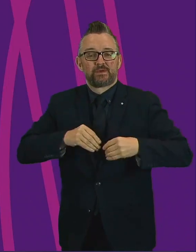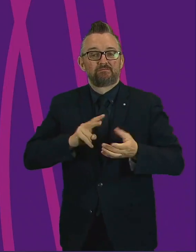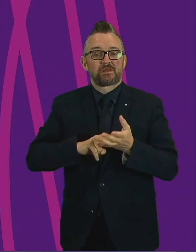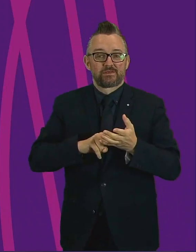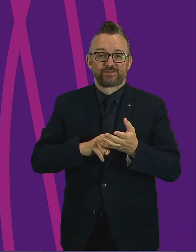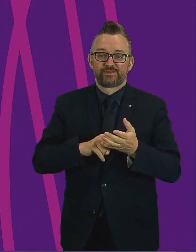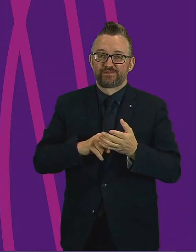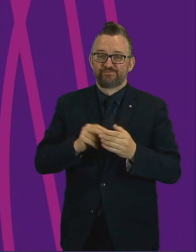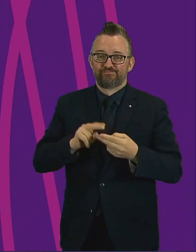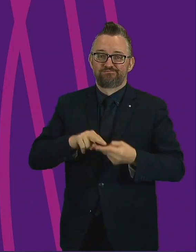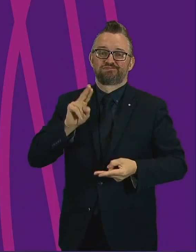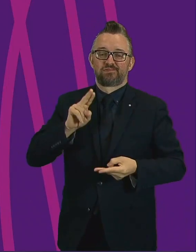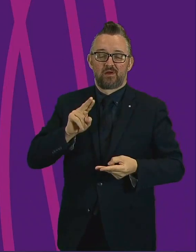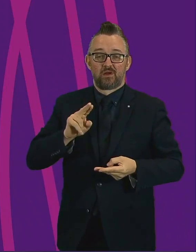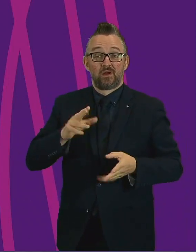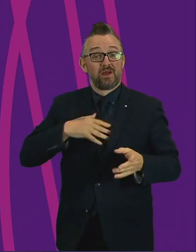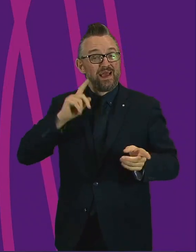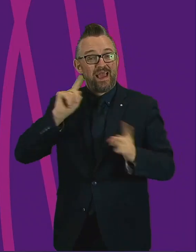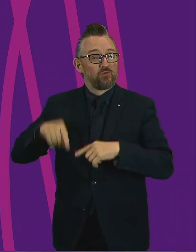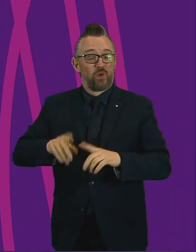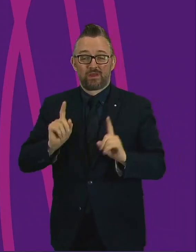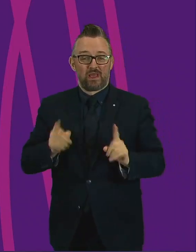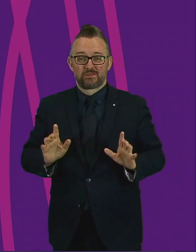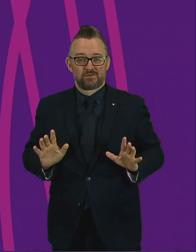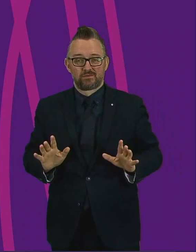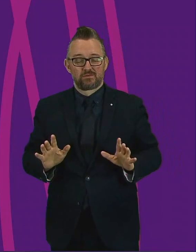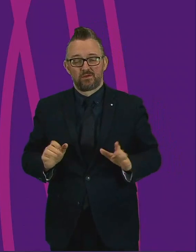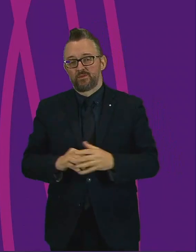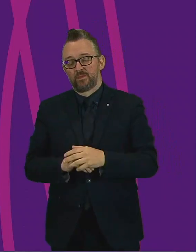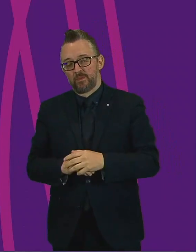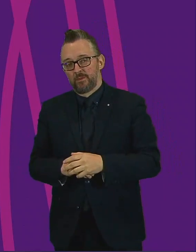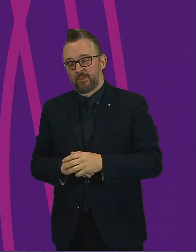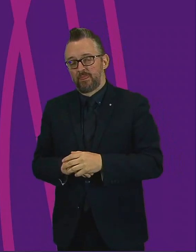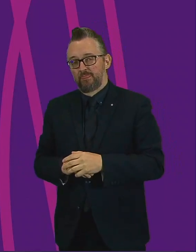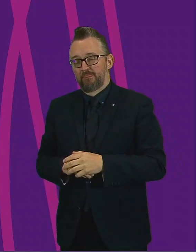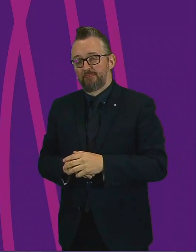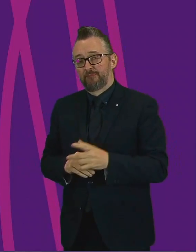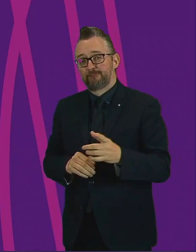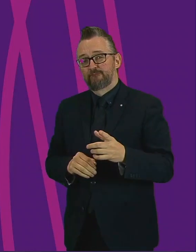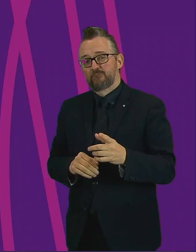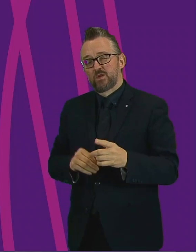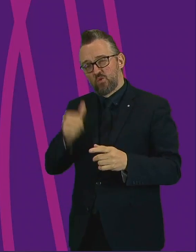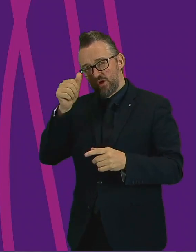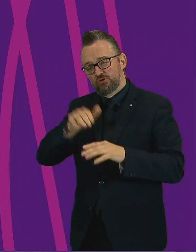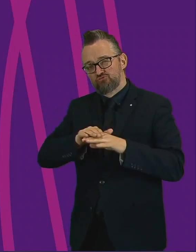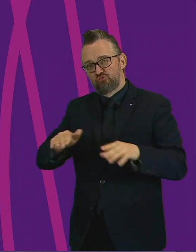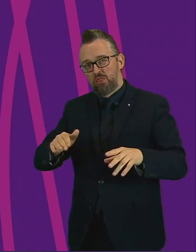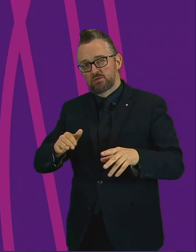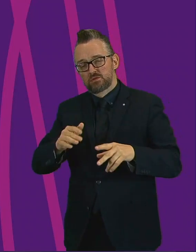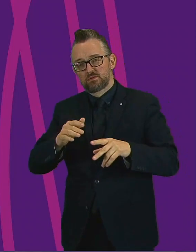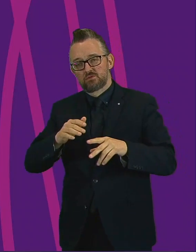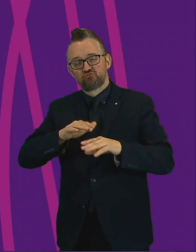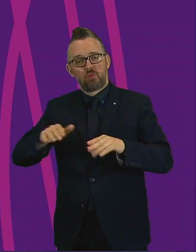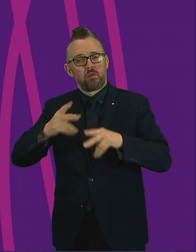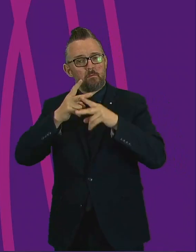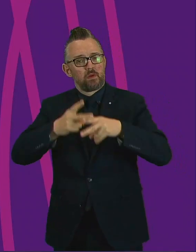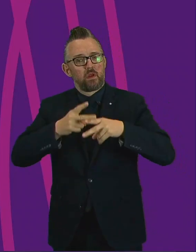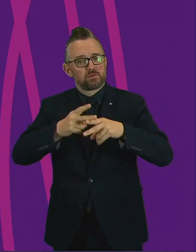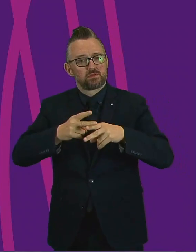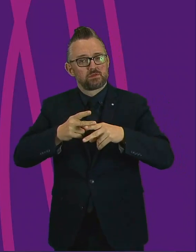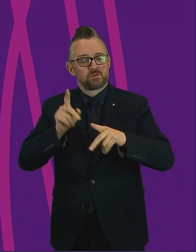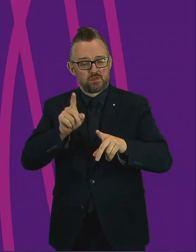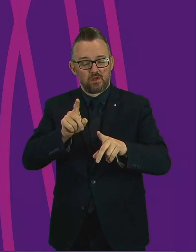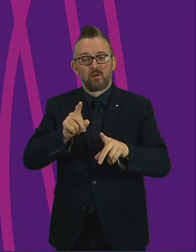and we cannot simply ignore that. We also know that perhaps even more so than with childminders, although I know this will be a factor there,